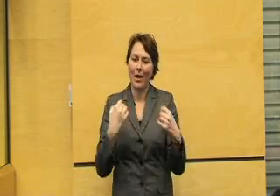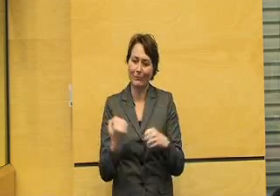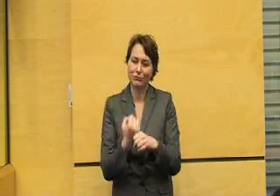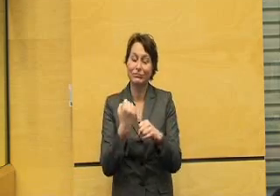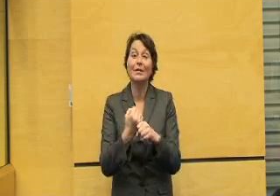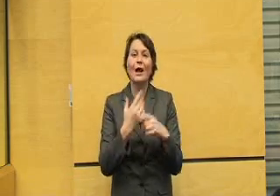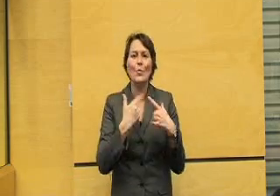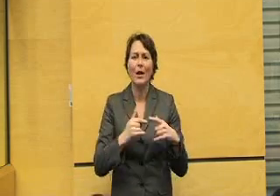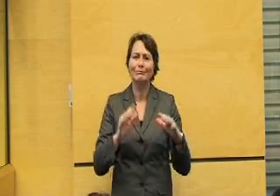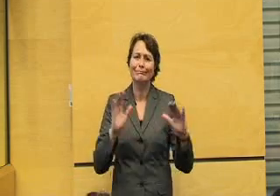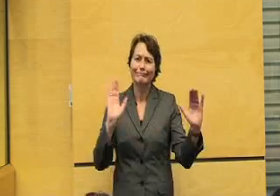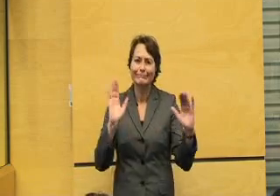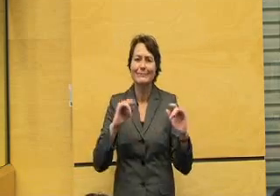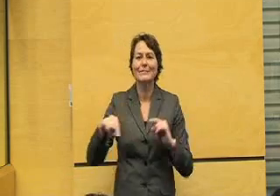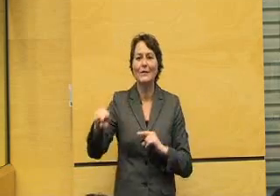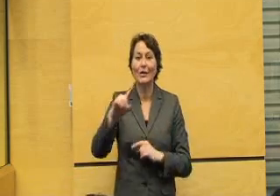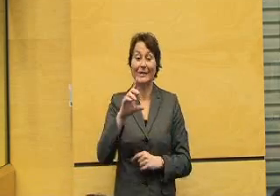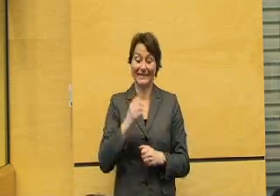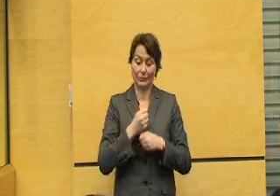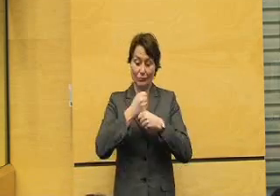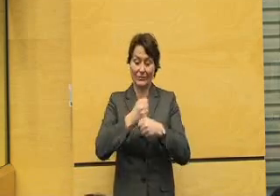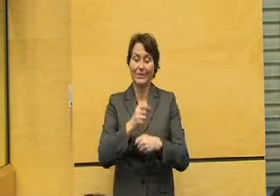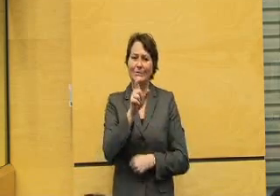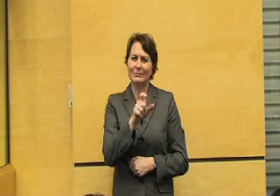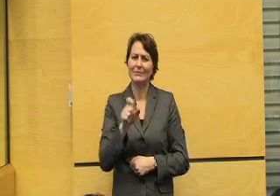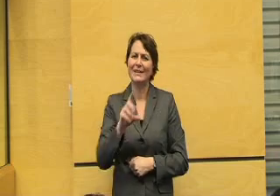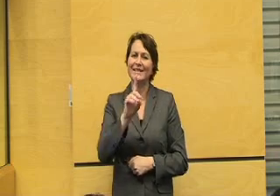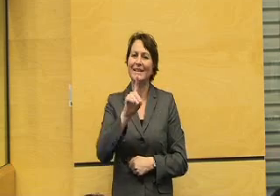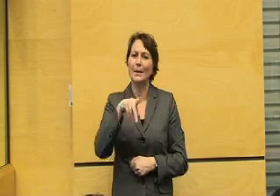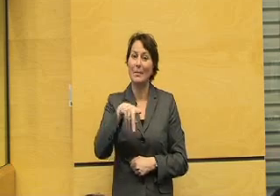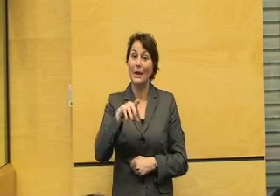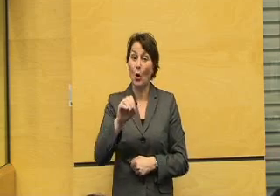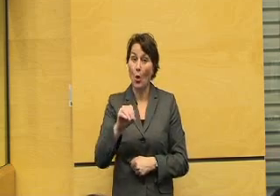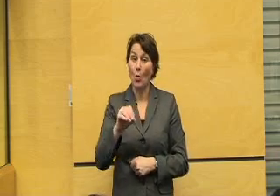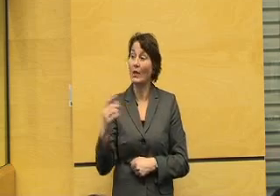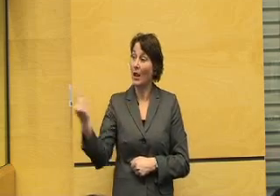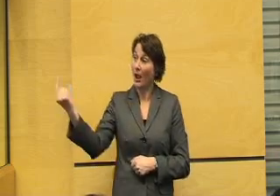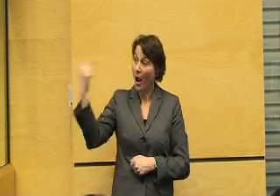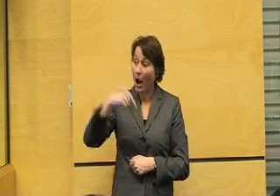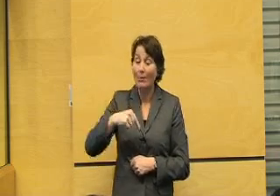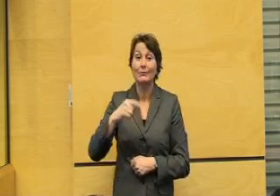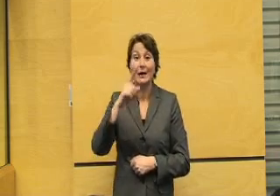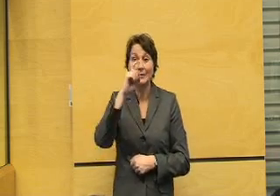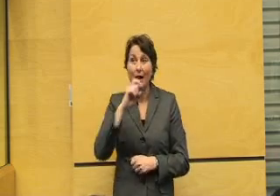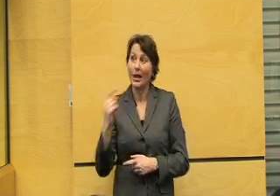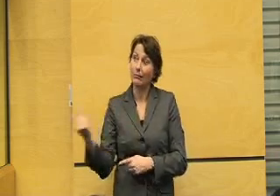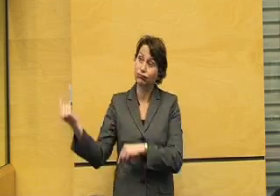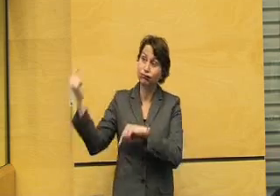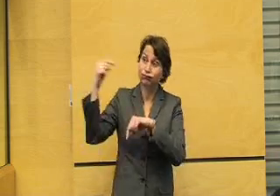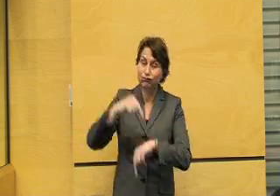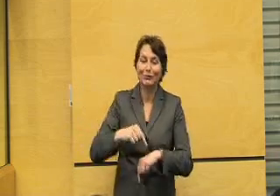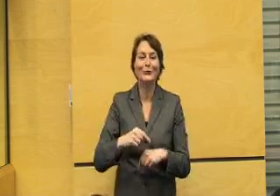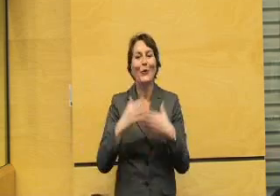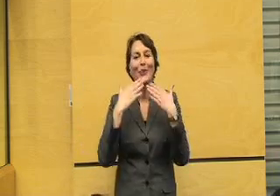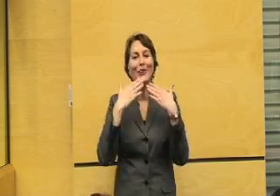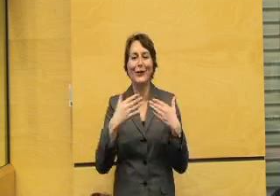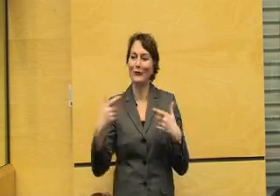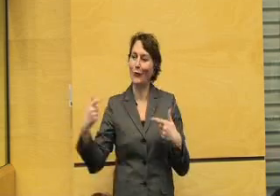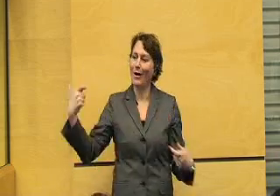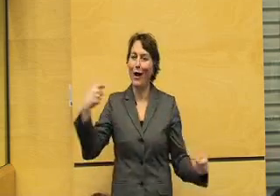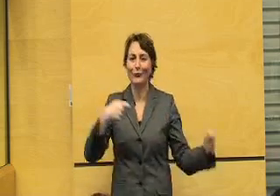the representatives of DPOs visiting us from Thailand. I'd like to thank you for your